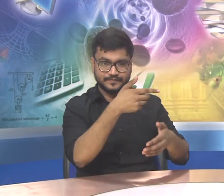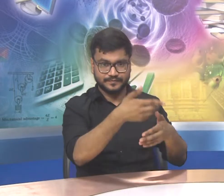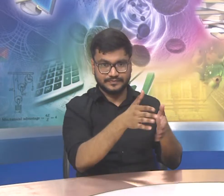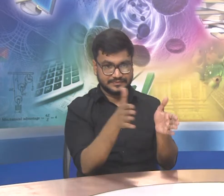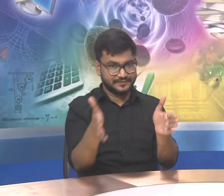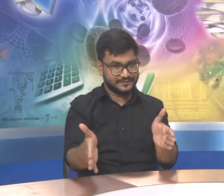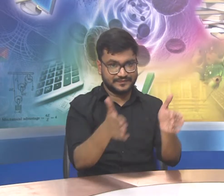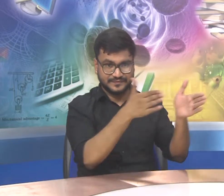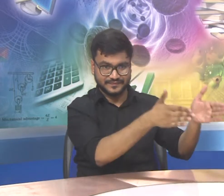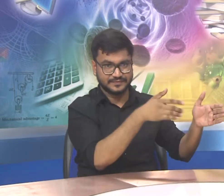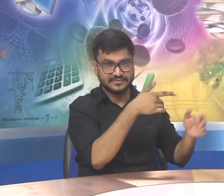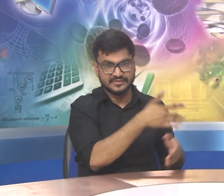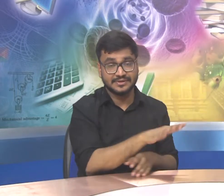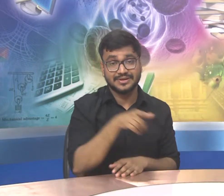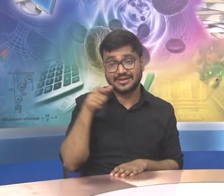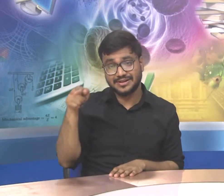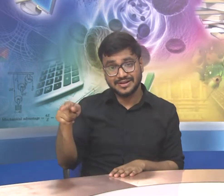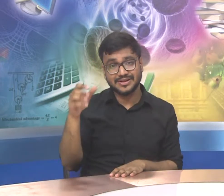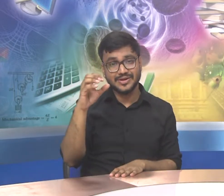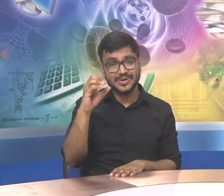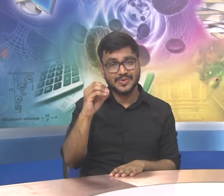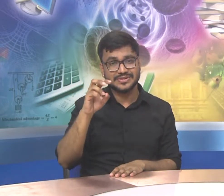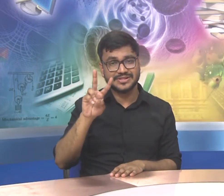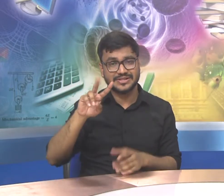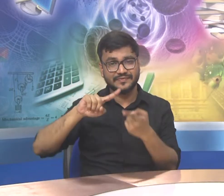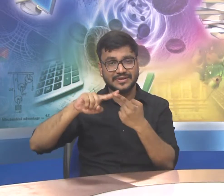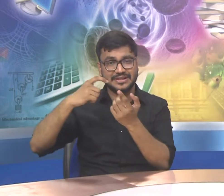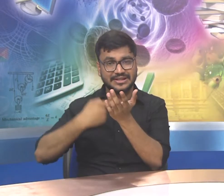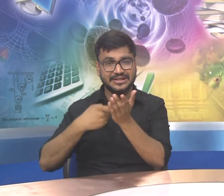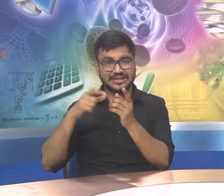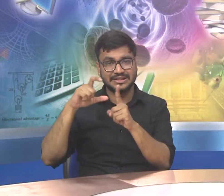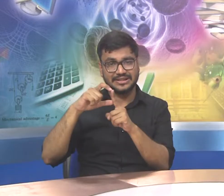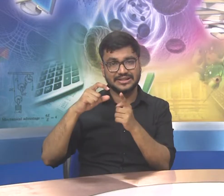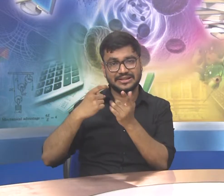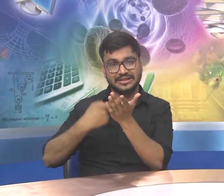Next type of advances is overdraft.